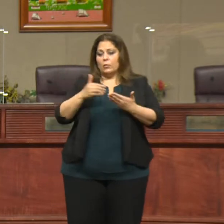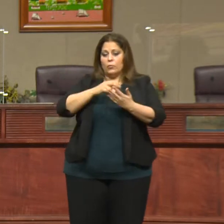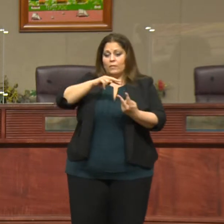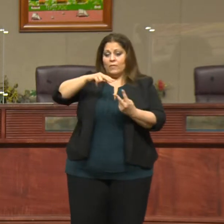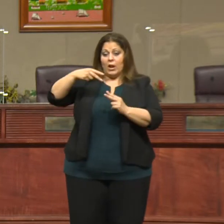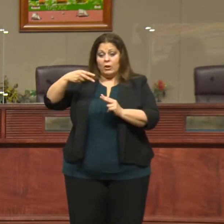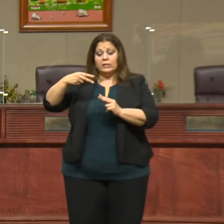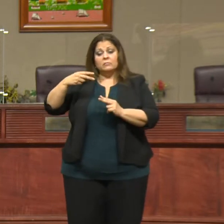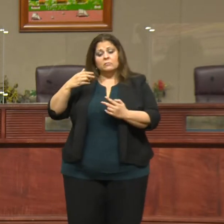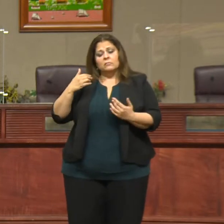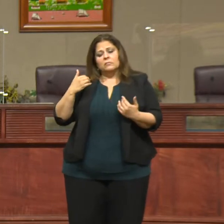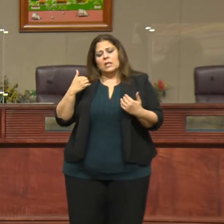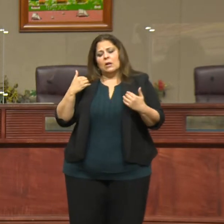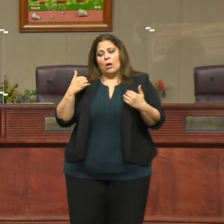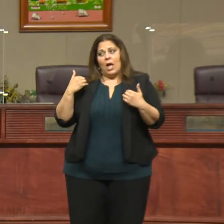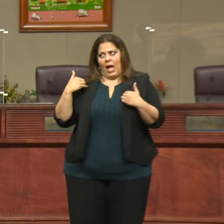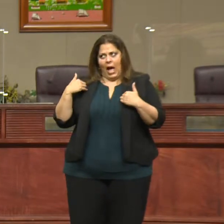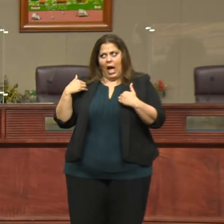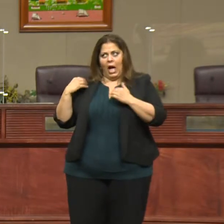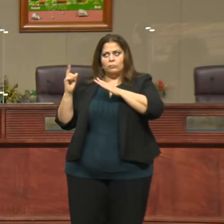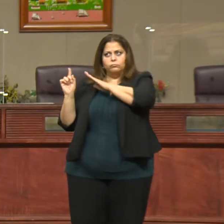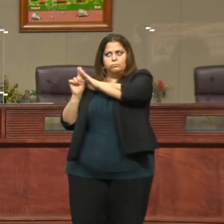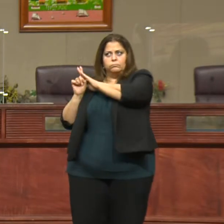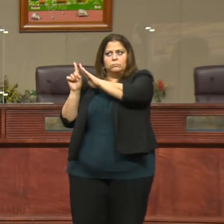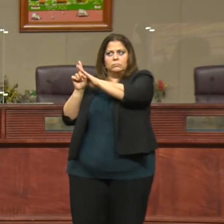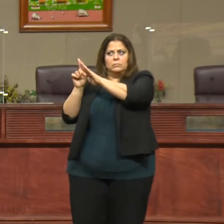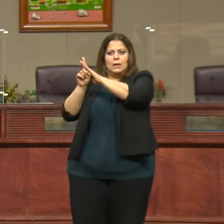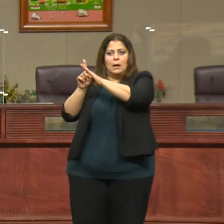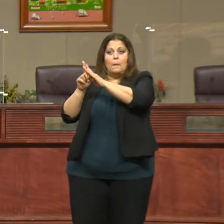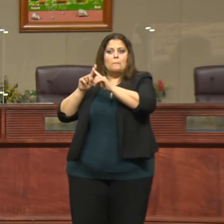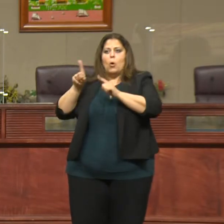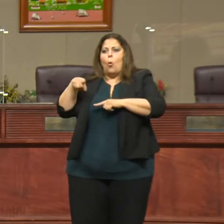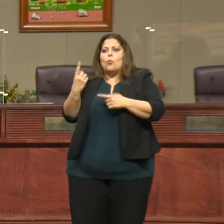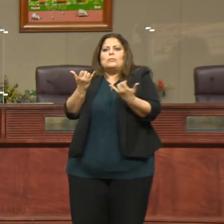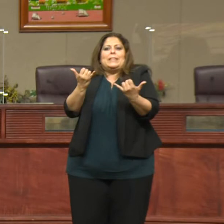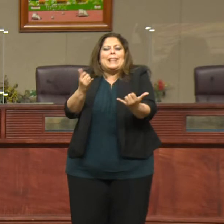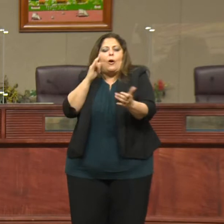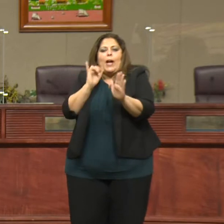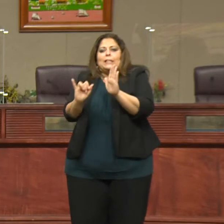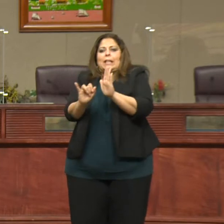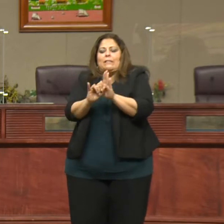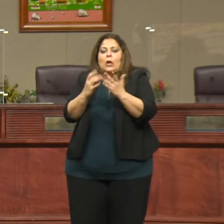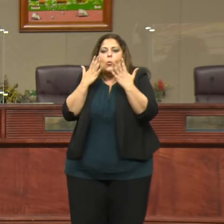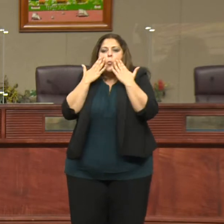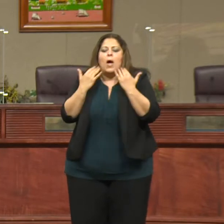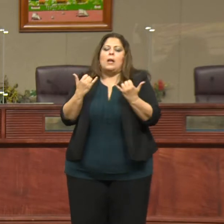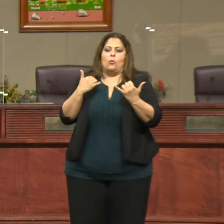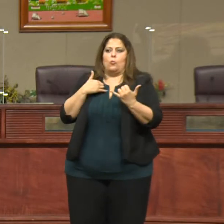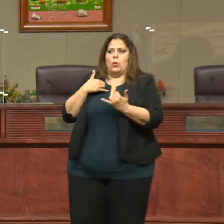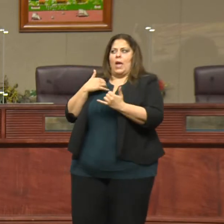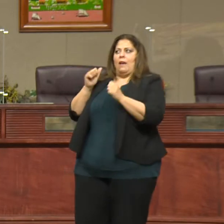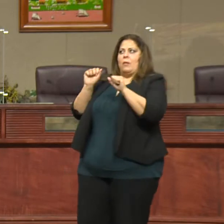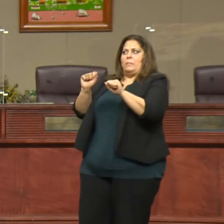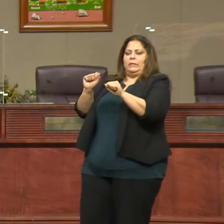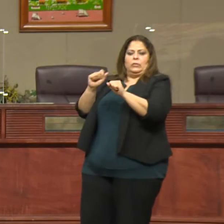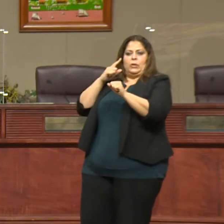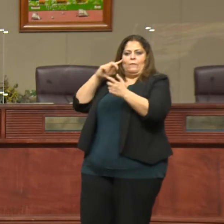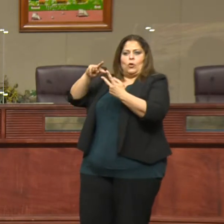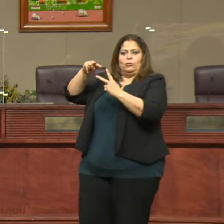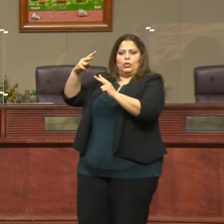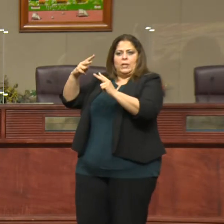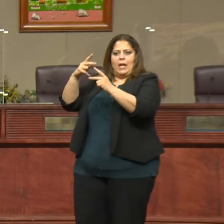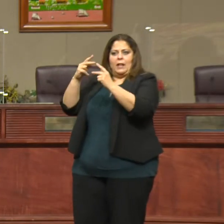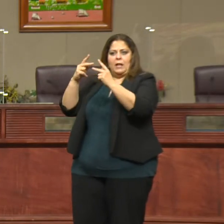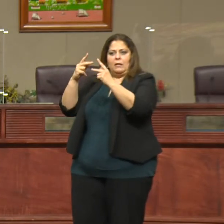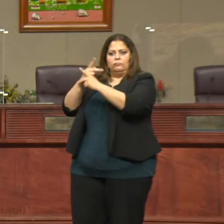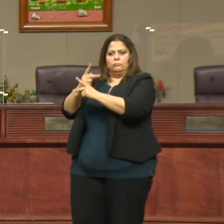been present, and we are recently identifying them partly because of this increase of genomic sequencing. And so